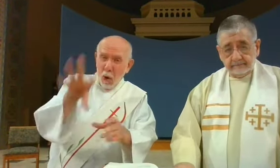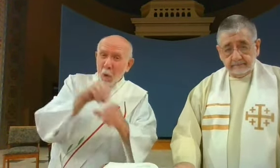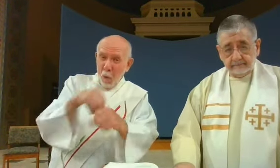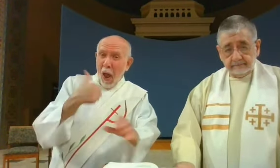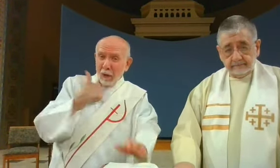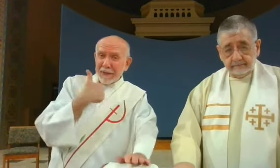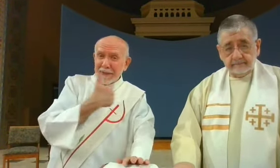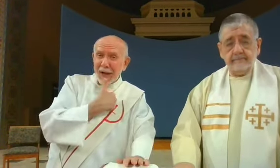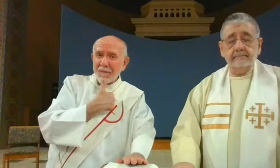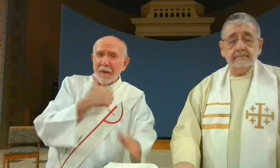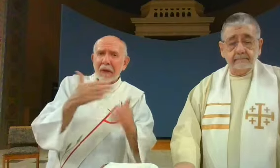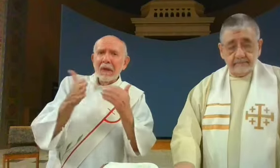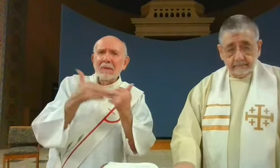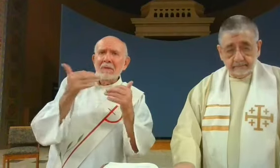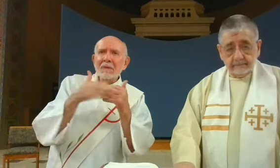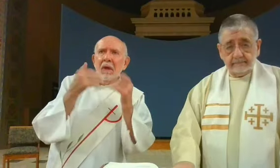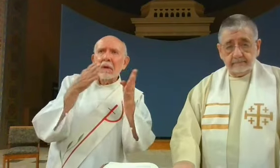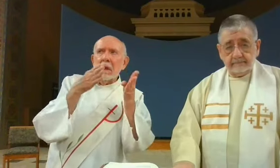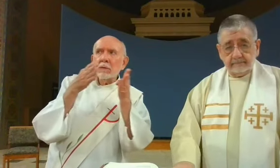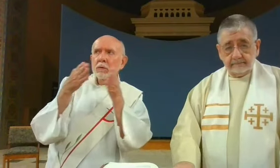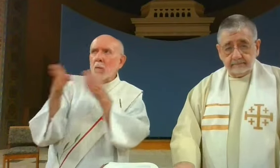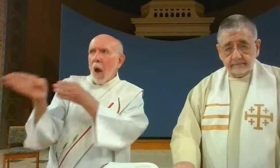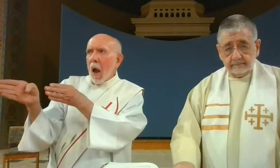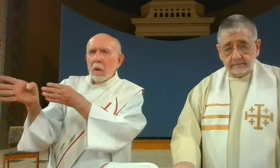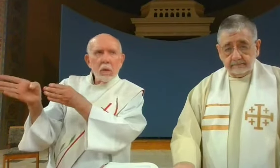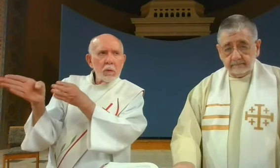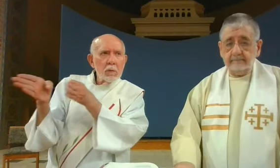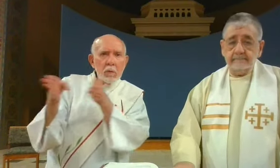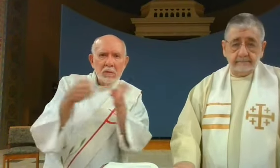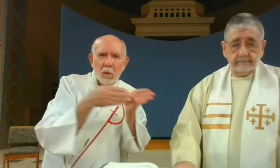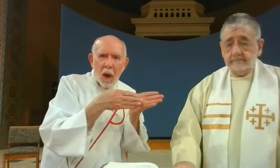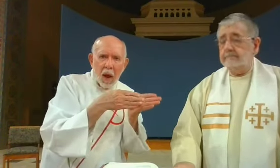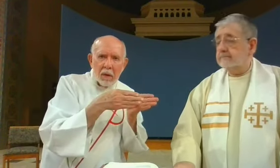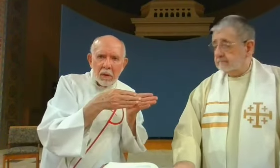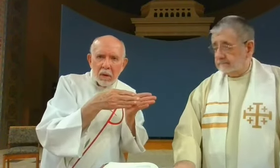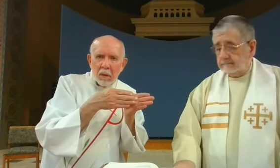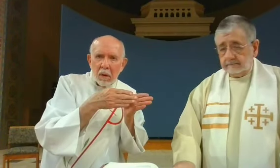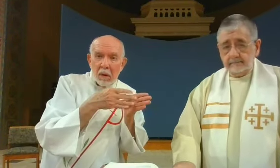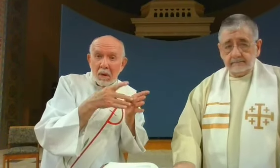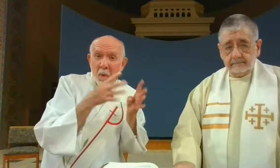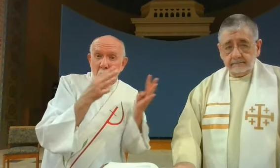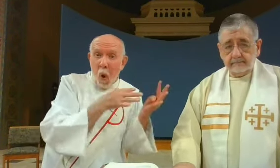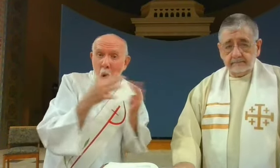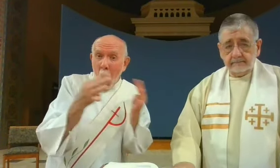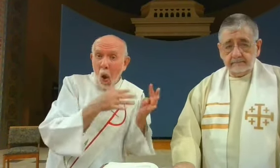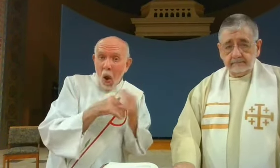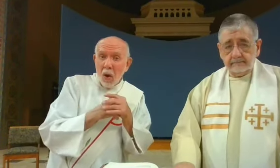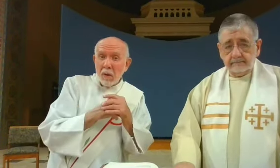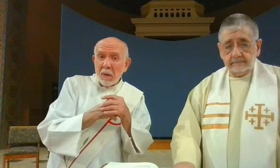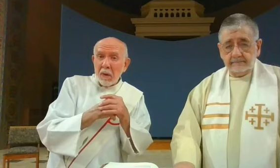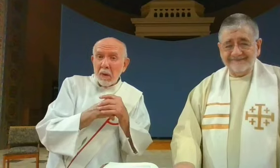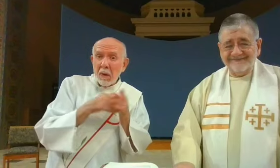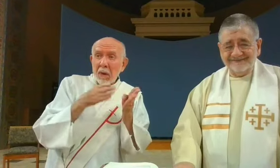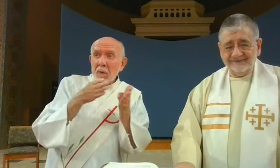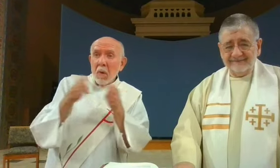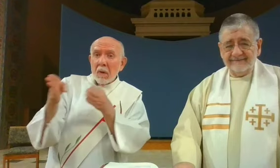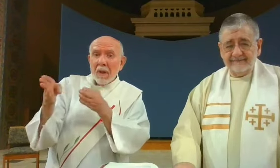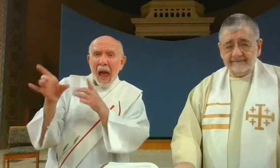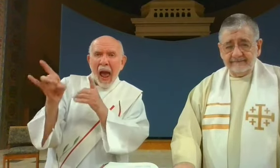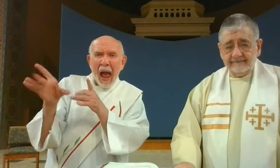For people around the world, including ourselves, that are sometimes straying because of